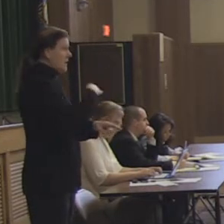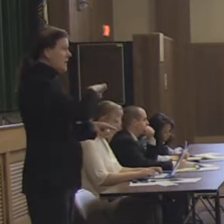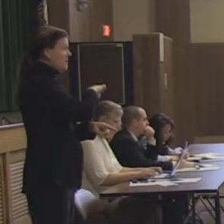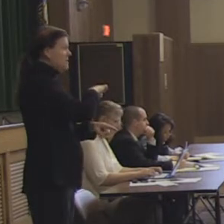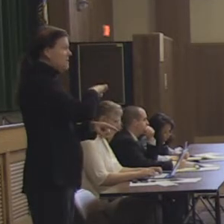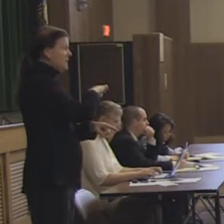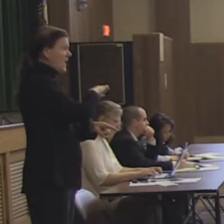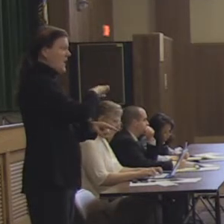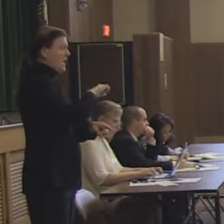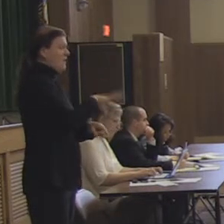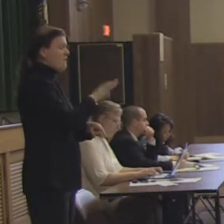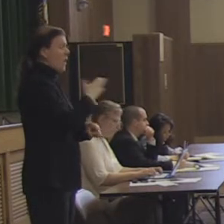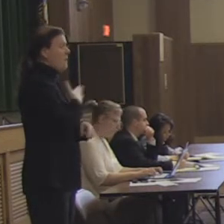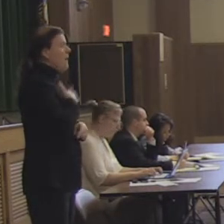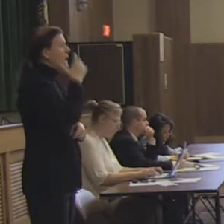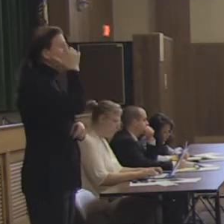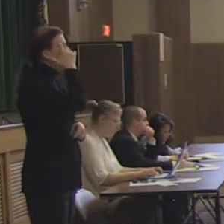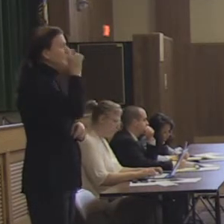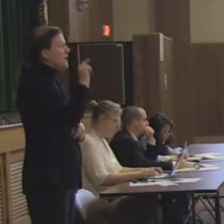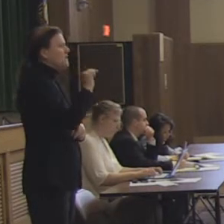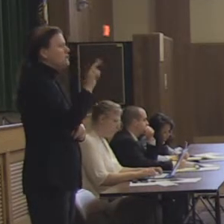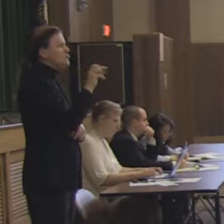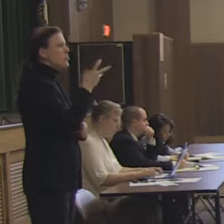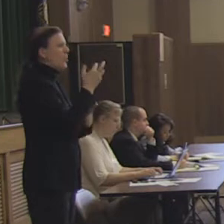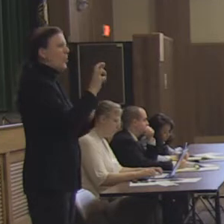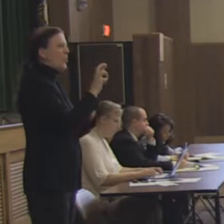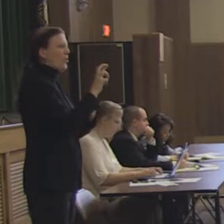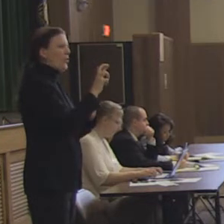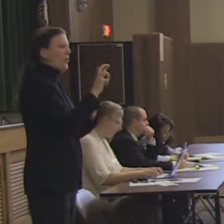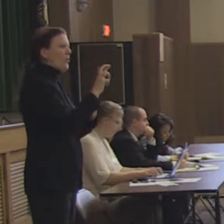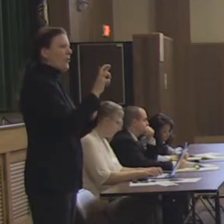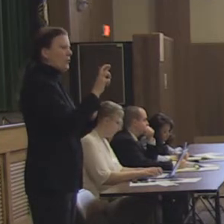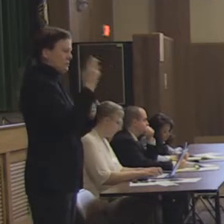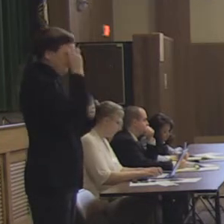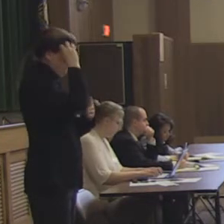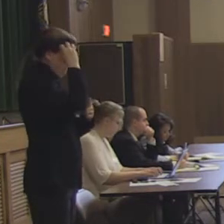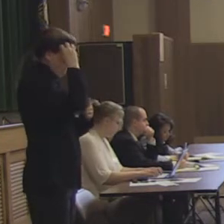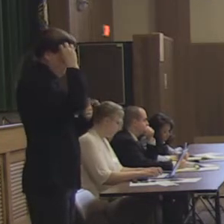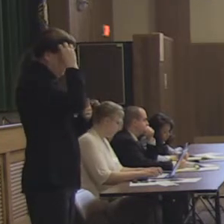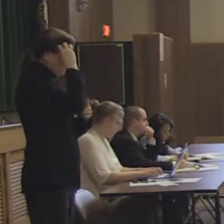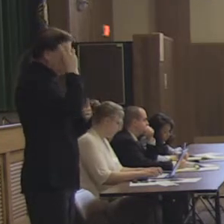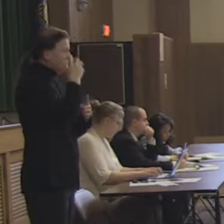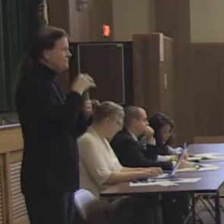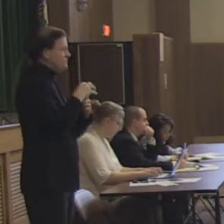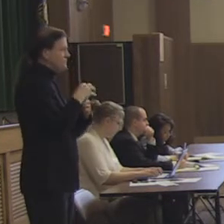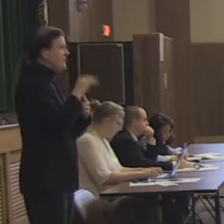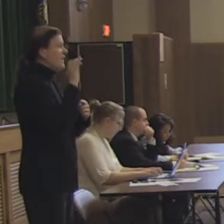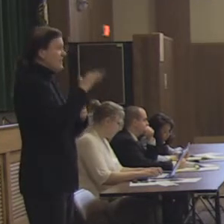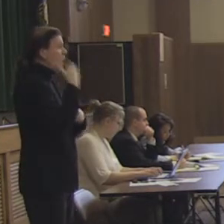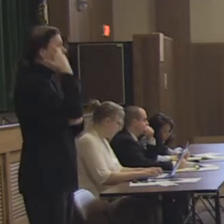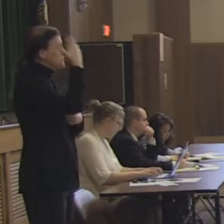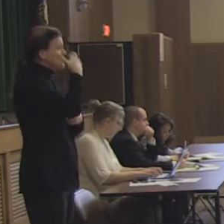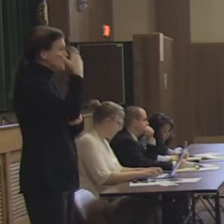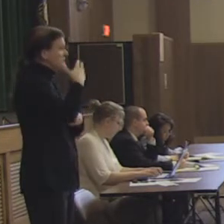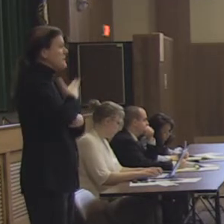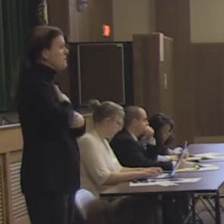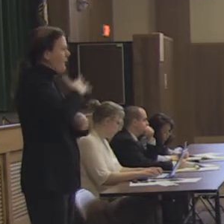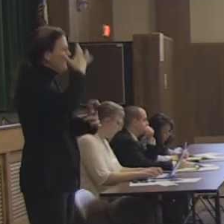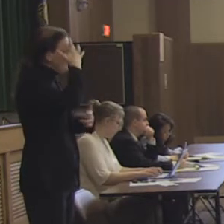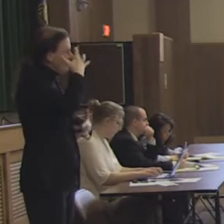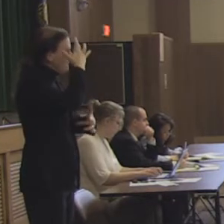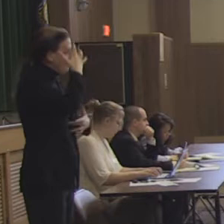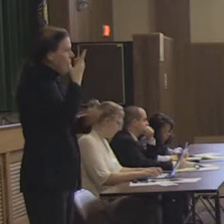a brain tumor, a ganglioma brain tumor in my head, and that was the cause of my